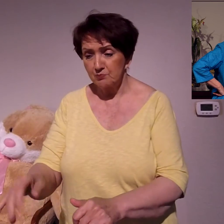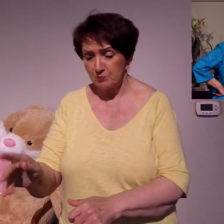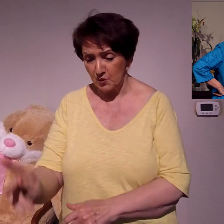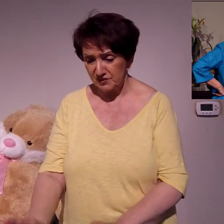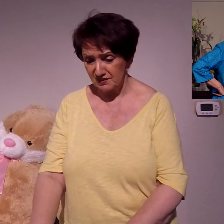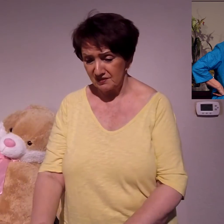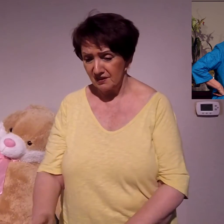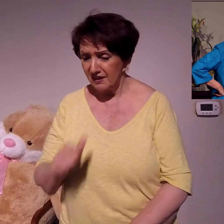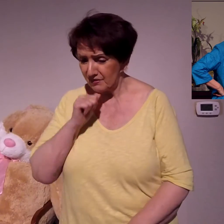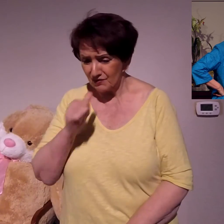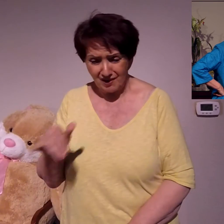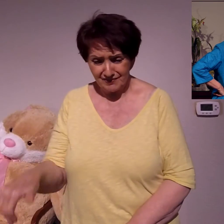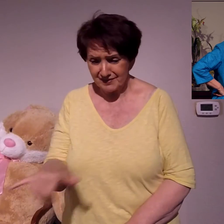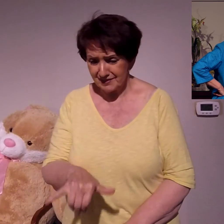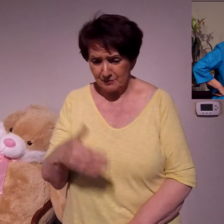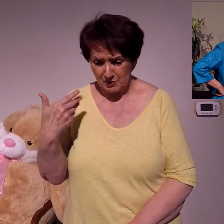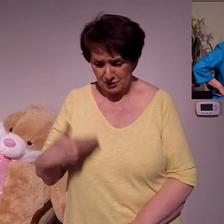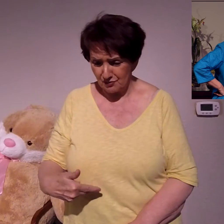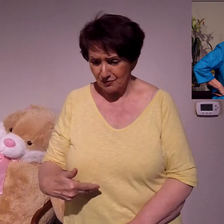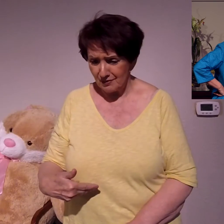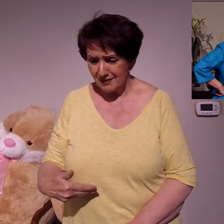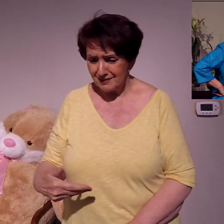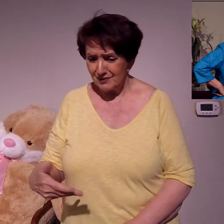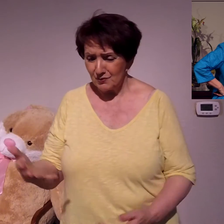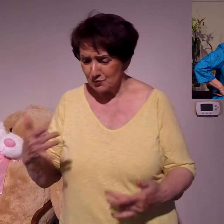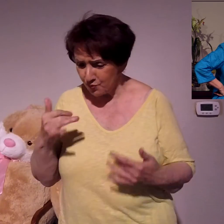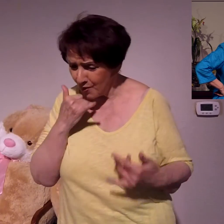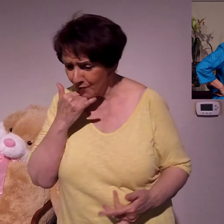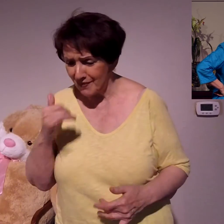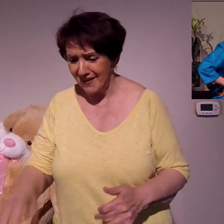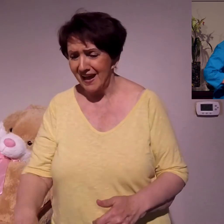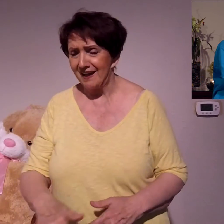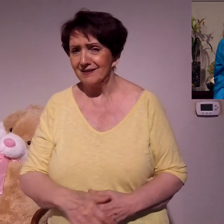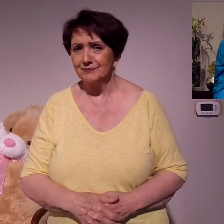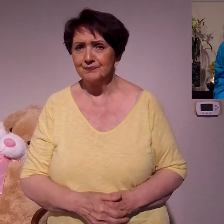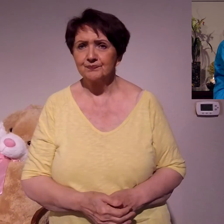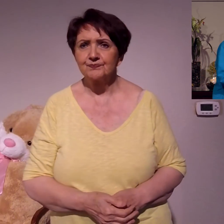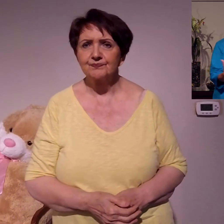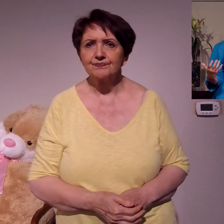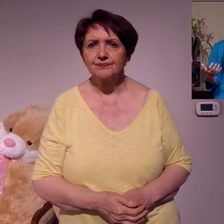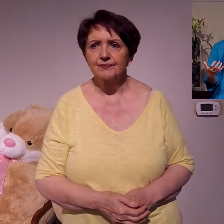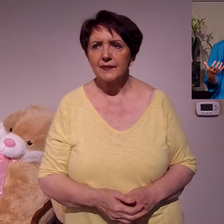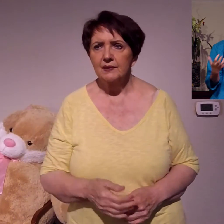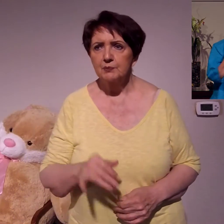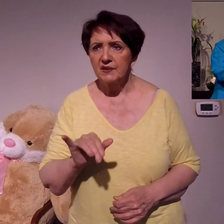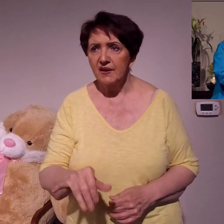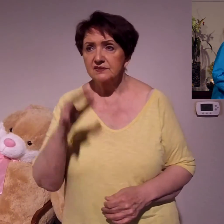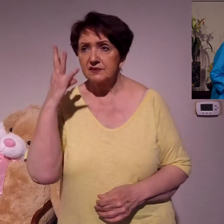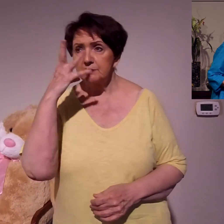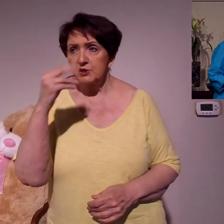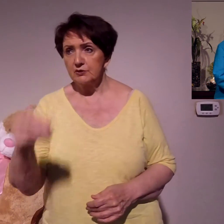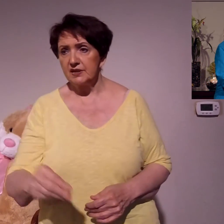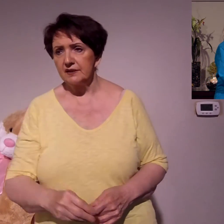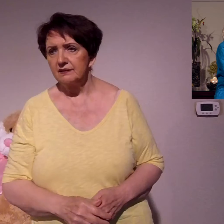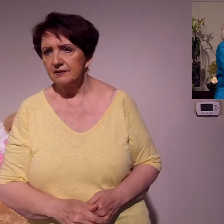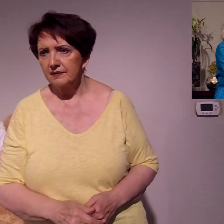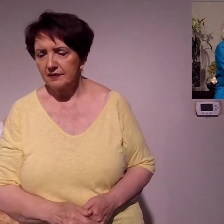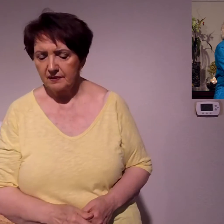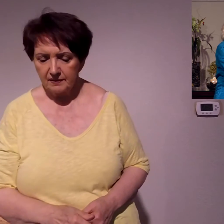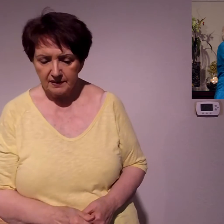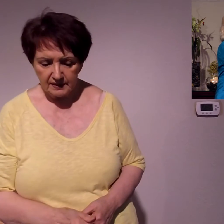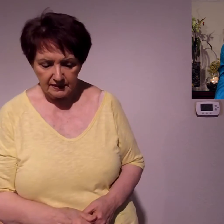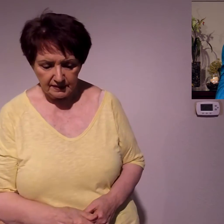we're actually doing this most of the time. We're about our lives and about our growth and about each other,